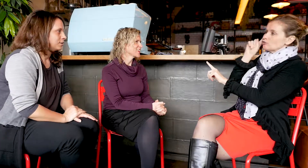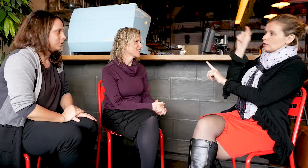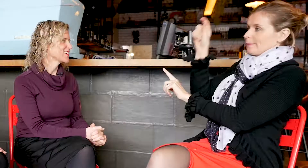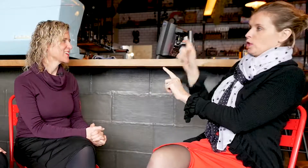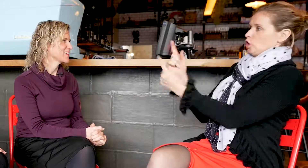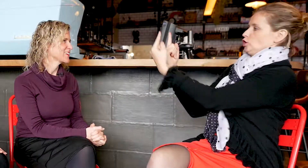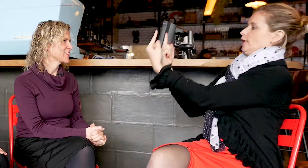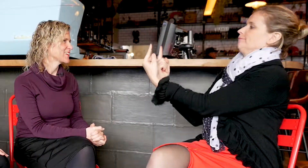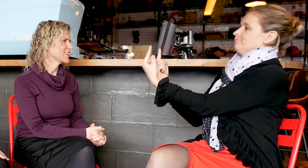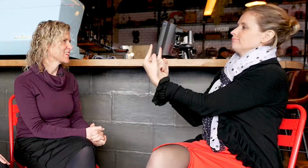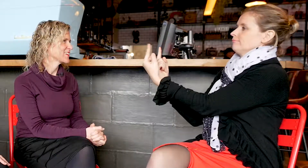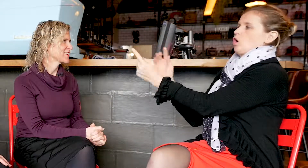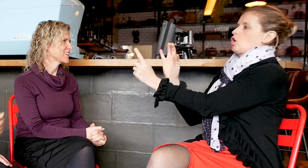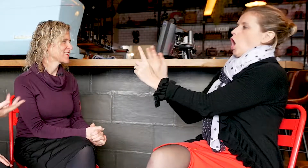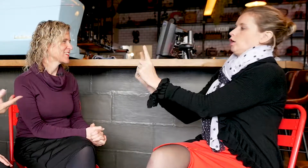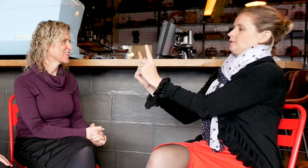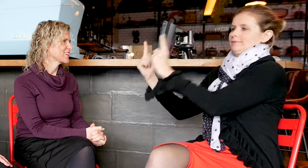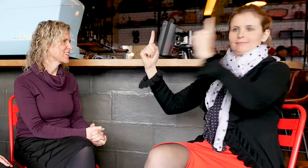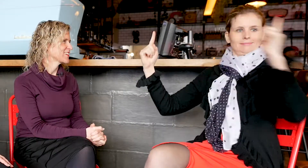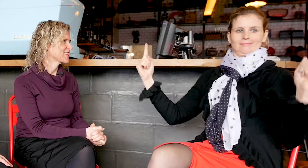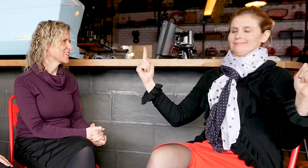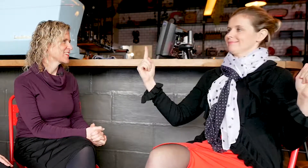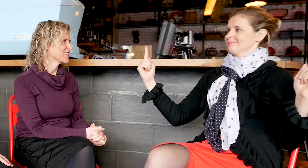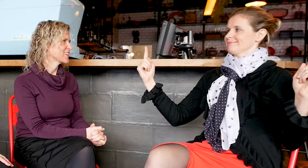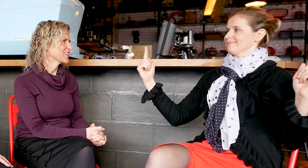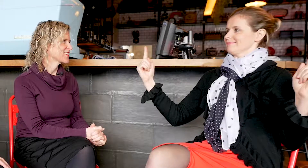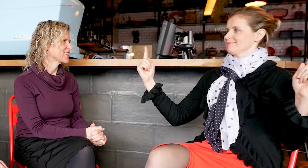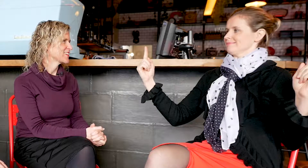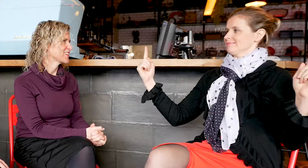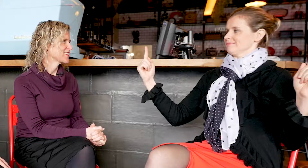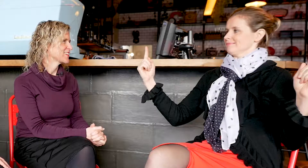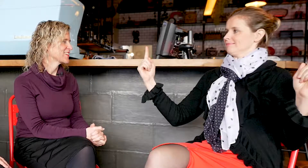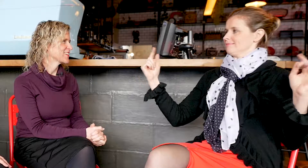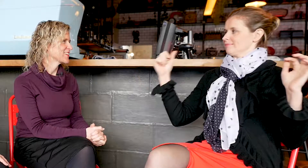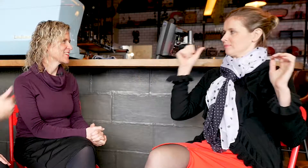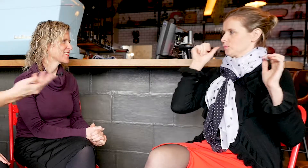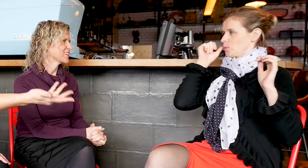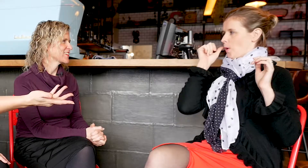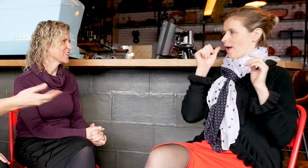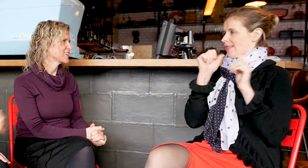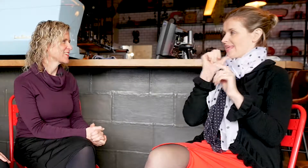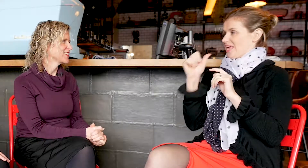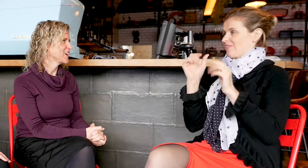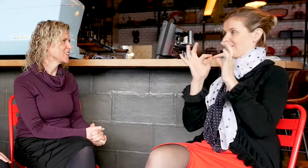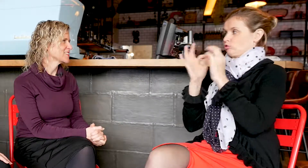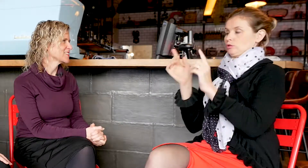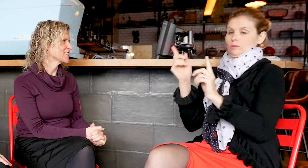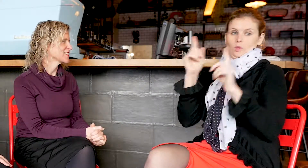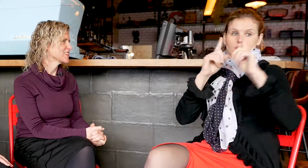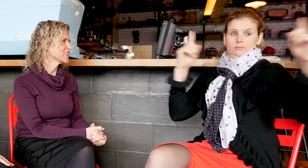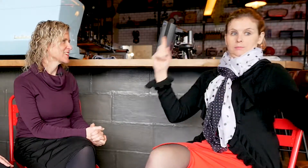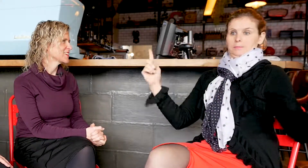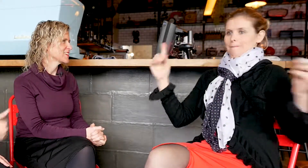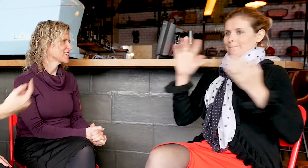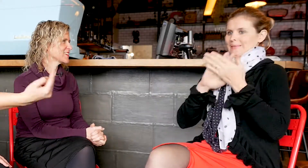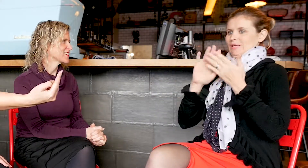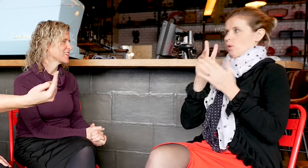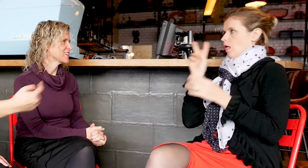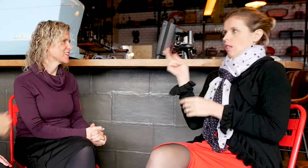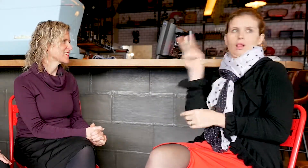So yeah, obviously the interpreter sits next to the hearing person, not next to me. Yes. If that makes sense. If the interpreter's on this other